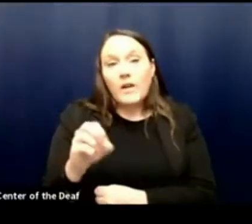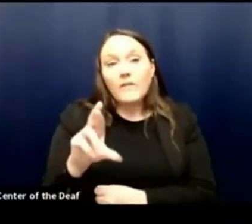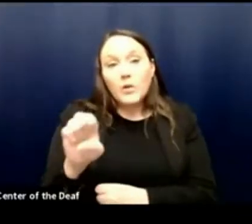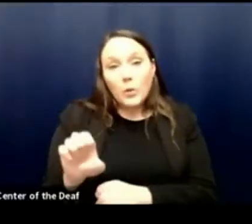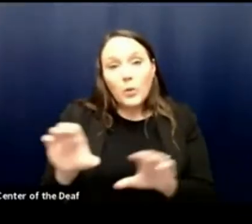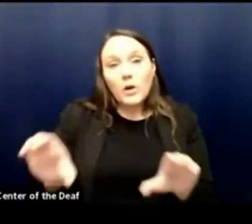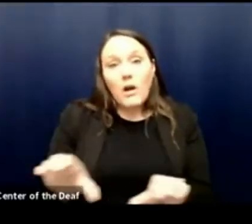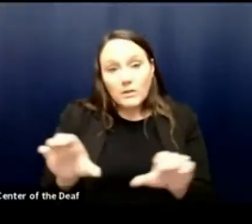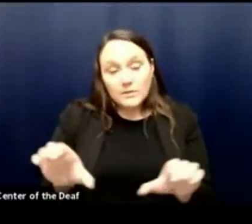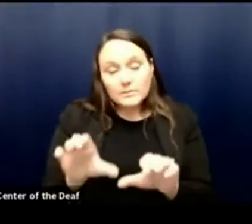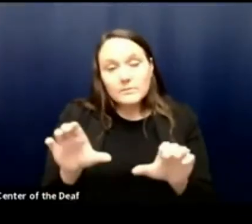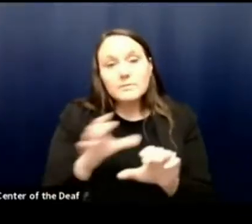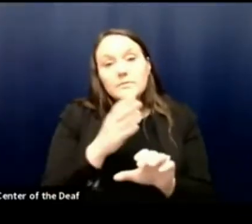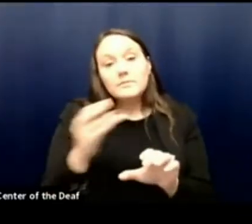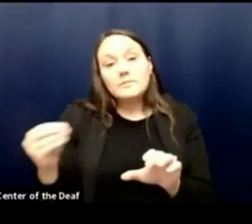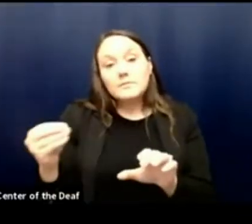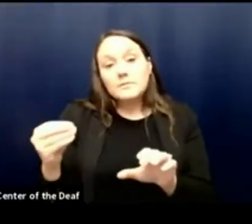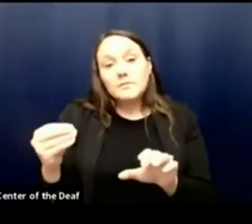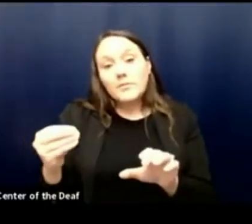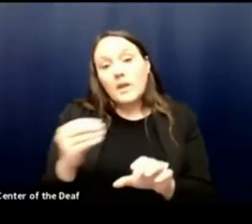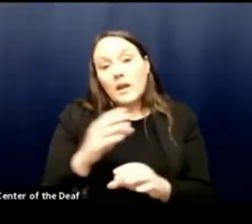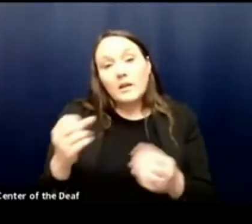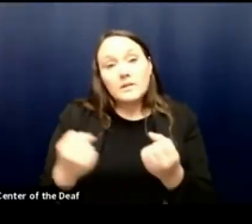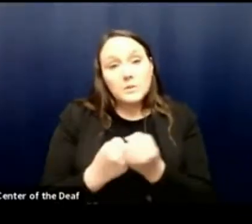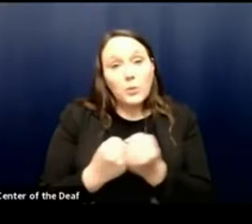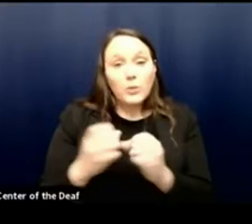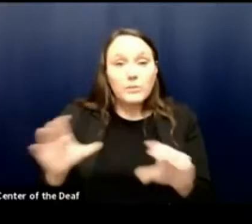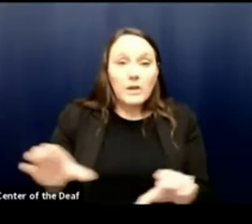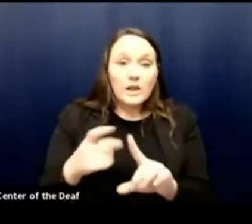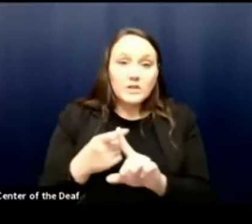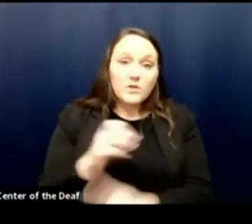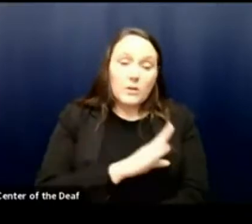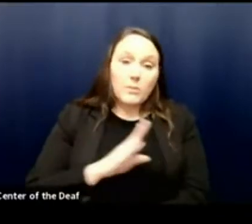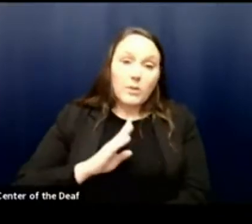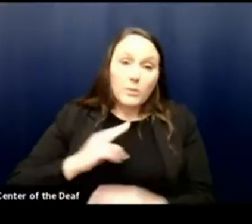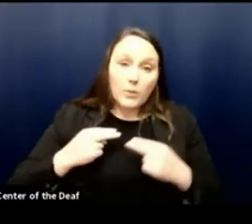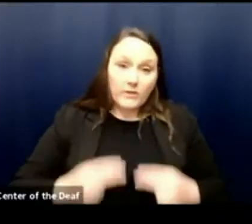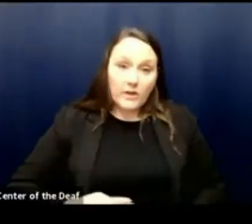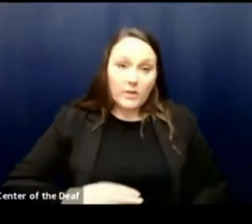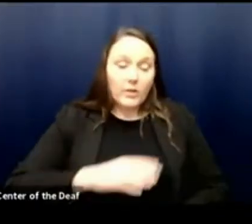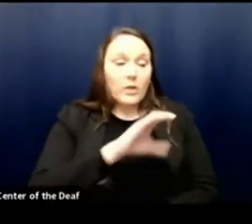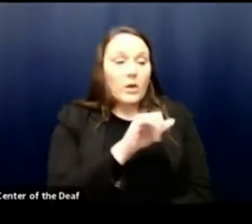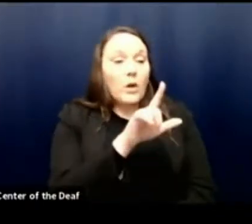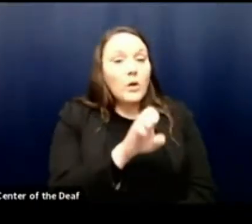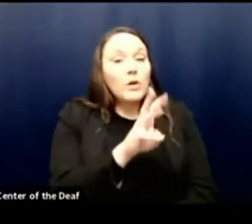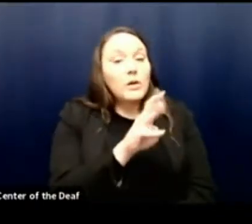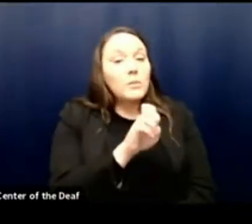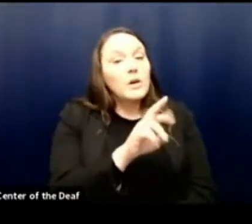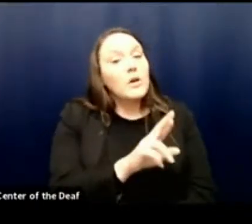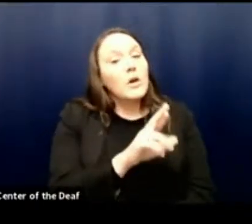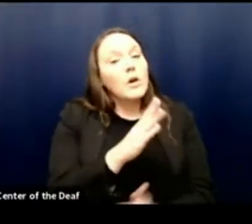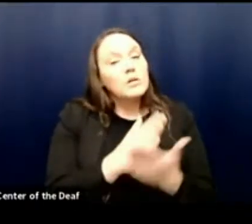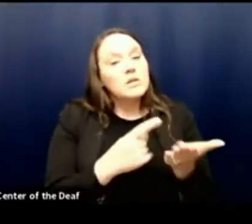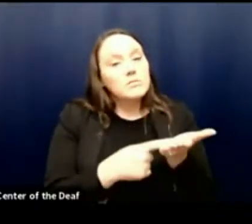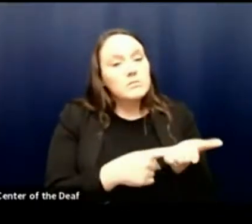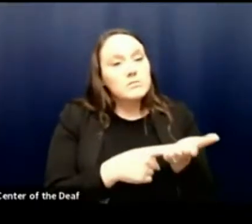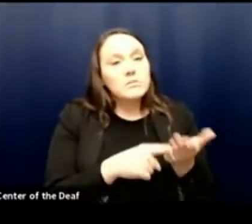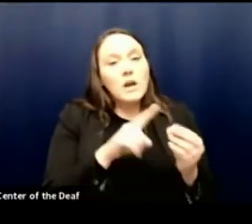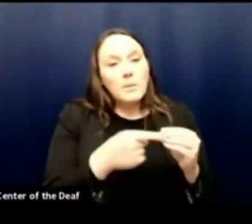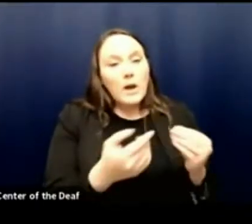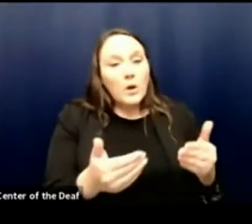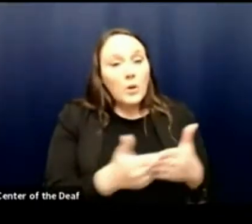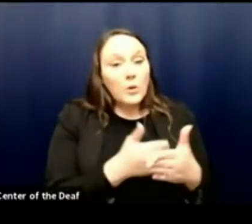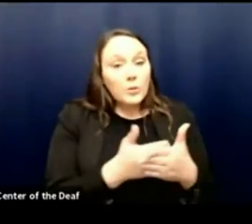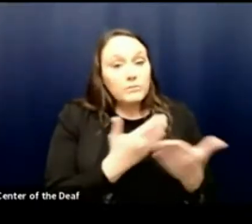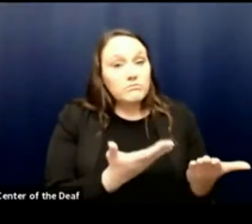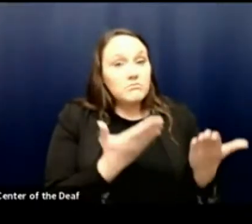and supporting the actions of the Board of Health. From Cole with WBIR, there has been some discussion of new recommendations to